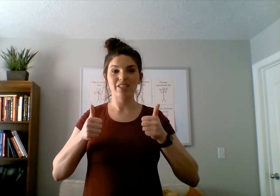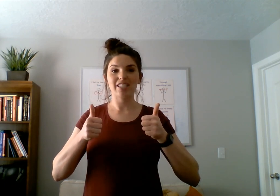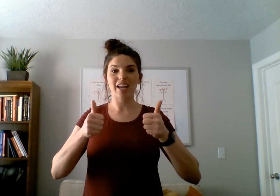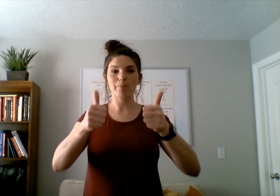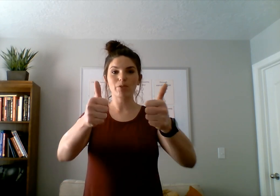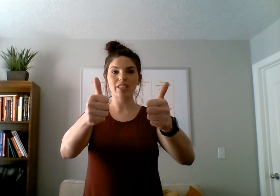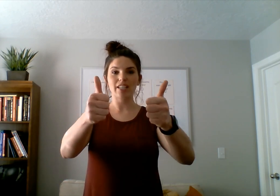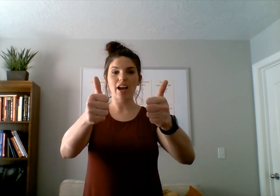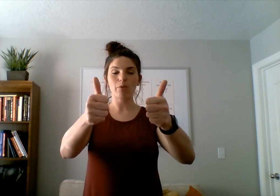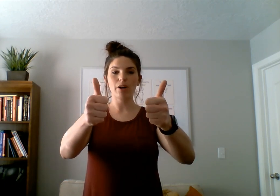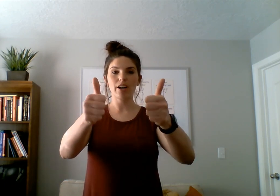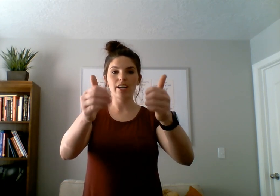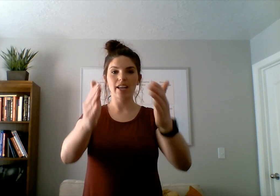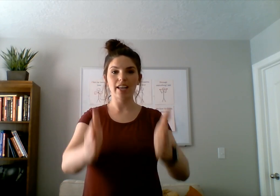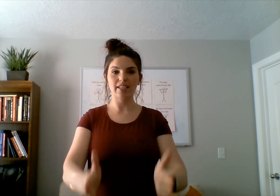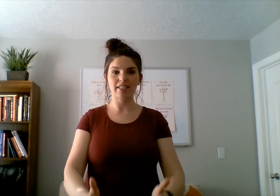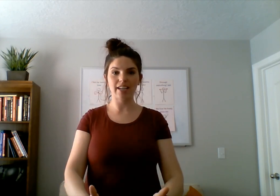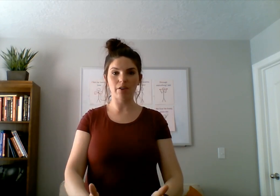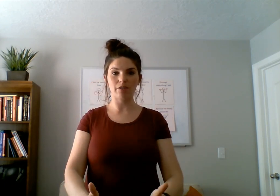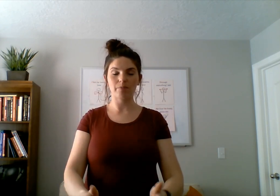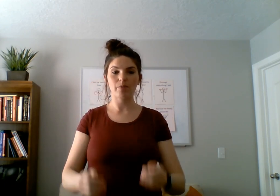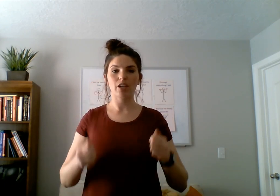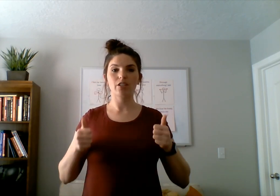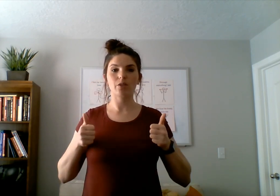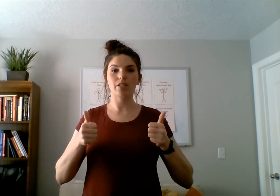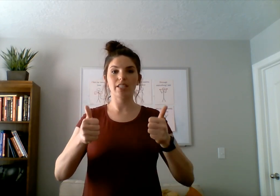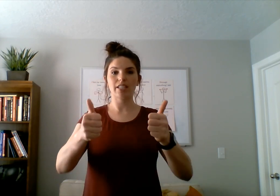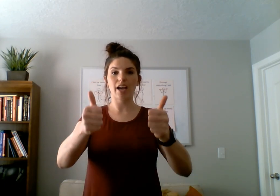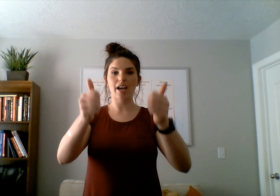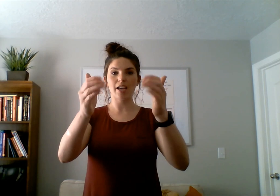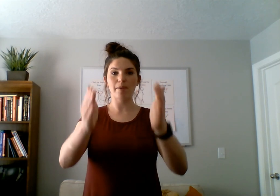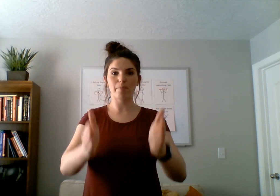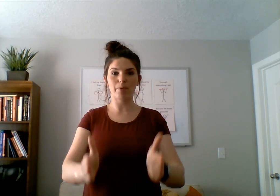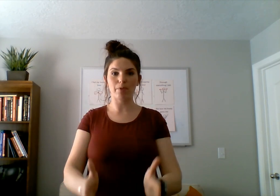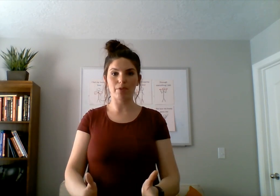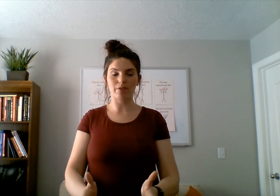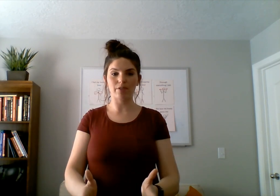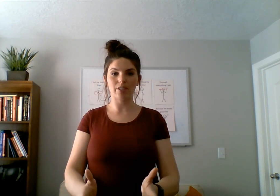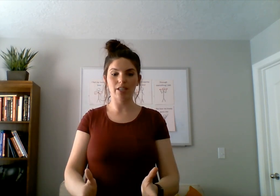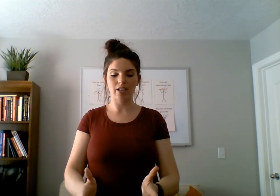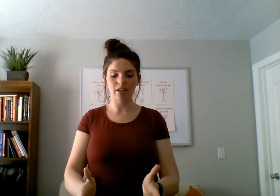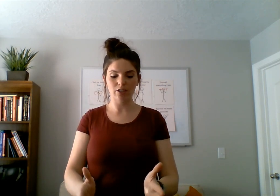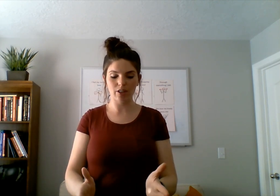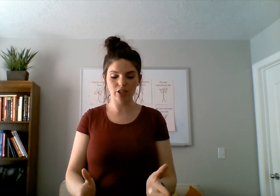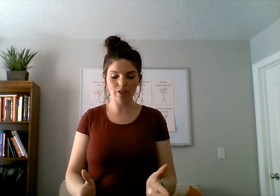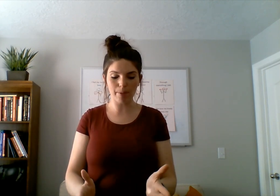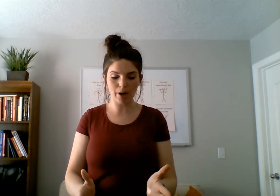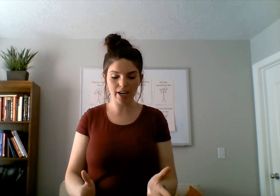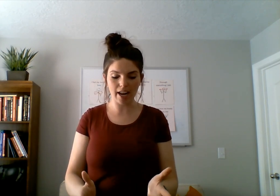disciples is outward. And down. So disciples. So let's do that part again.